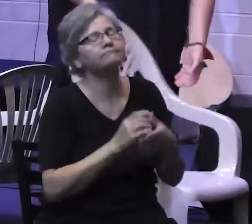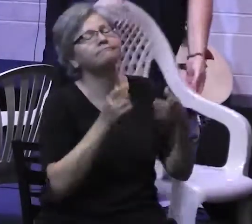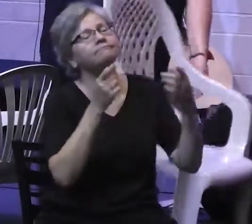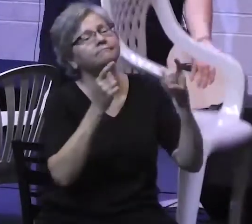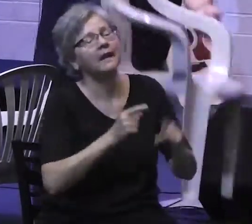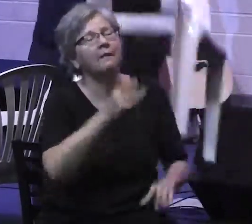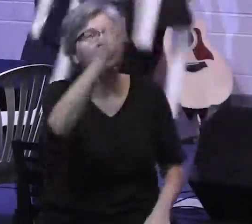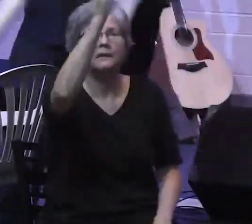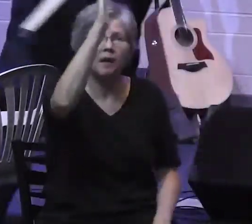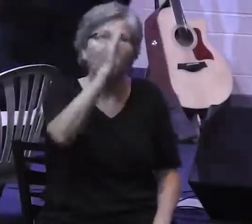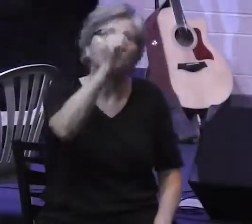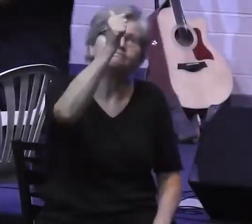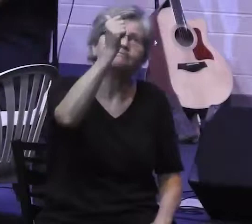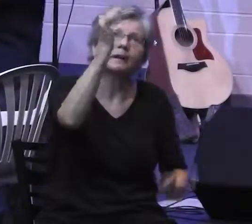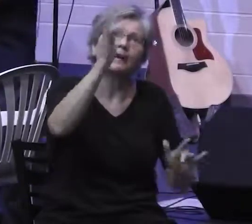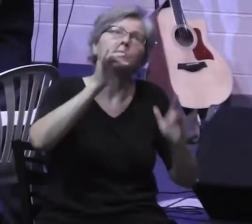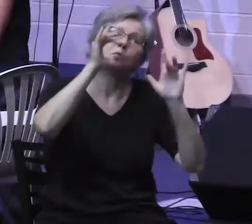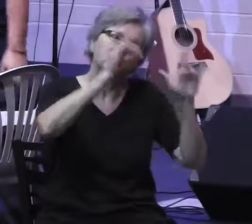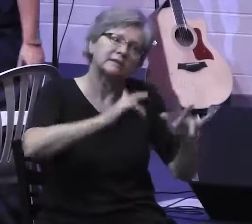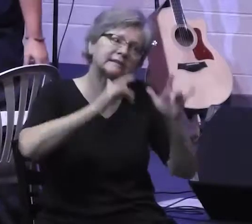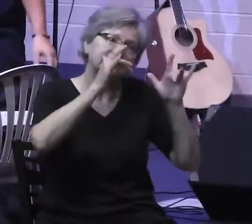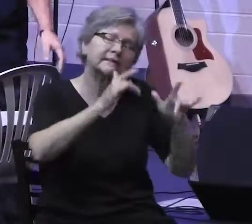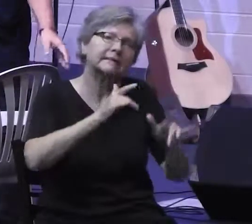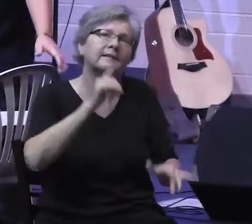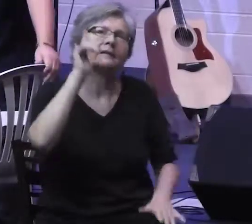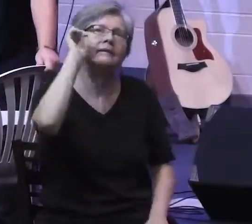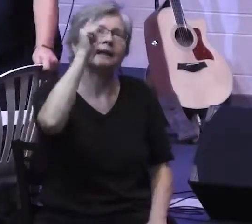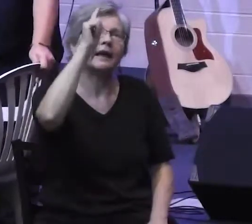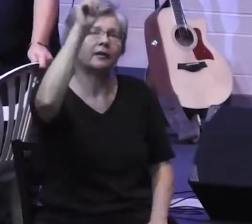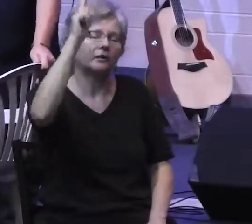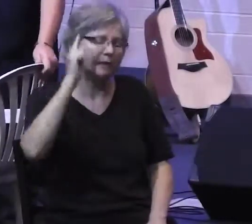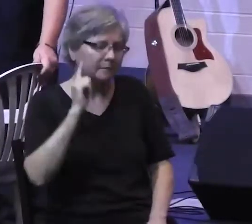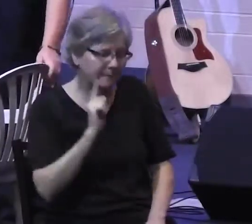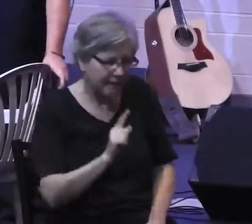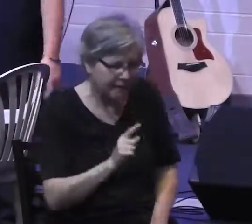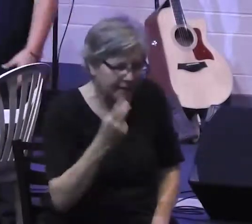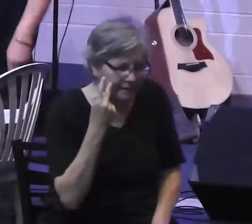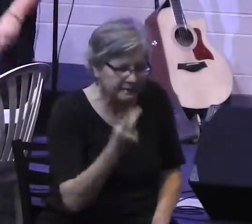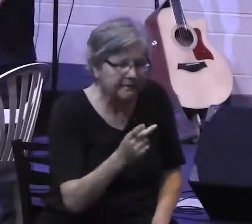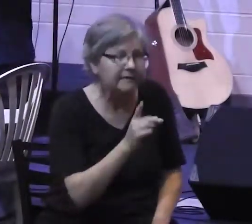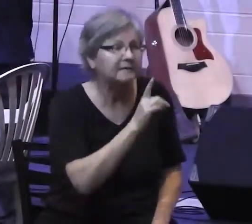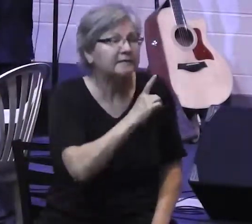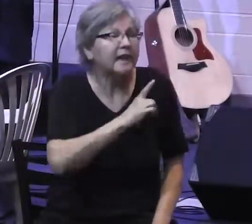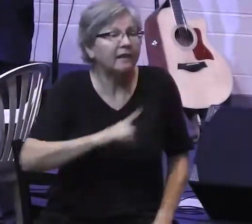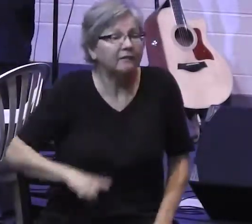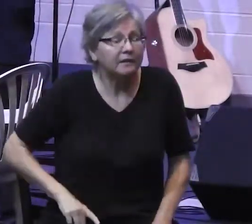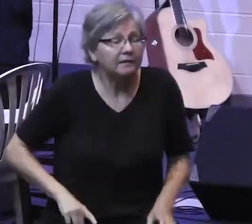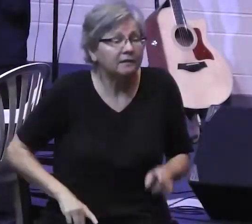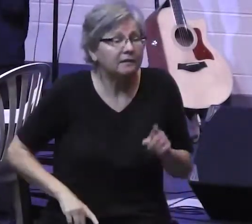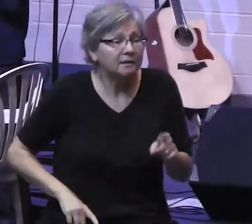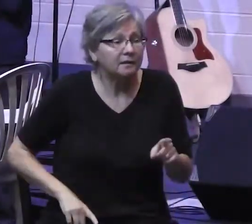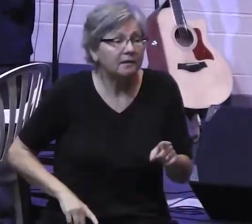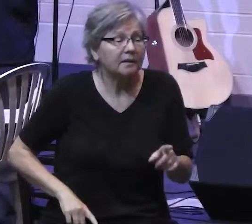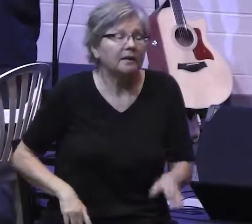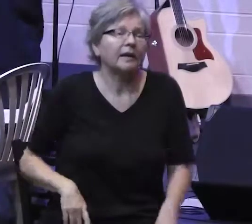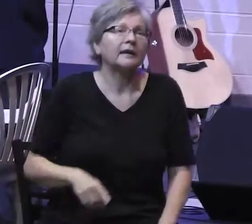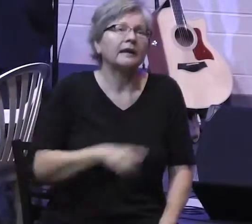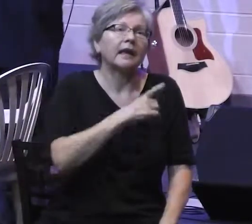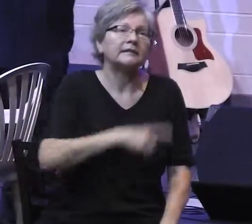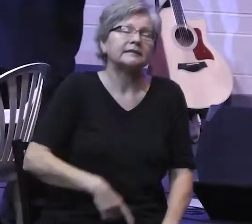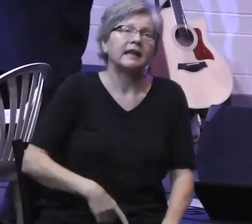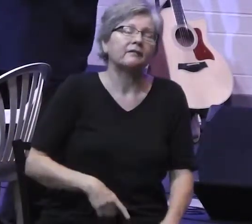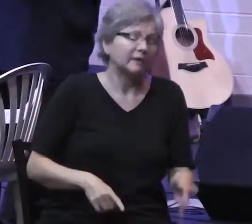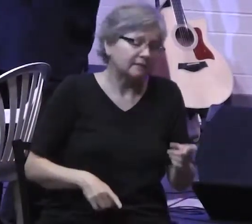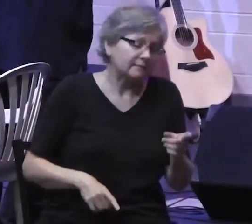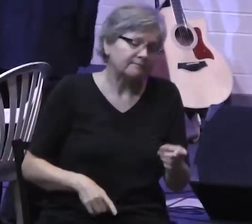mercy, because he is merciful, he comes back, and later on we see now here's David. David is saying, okay, the people of God have grown, and out of